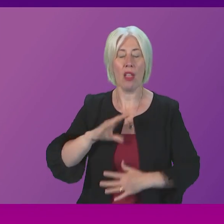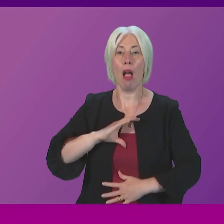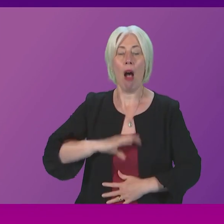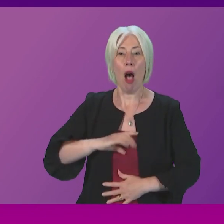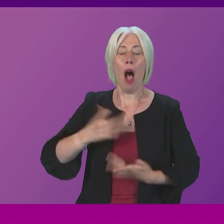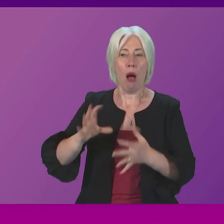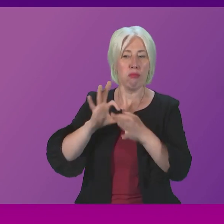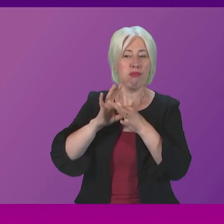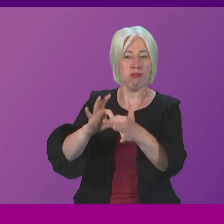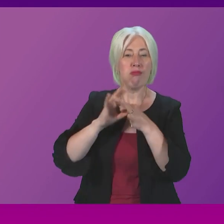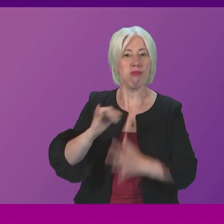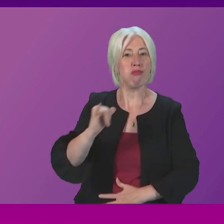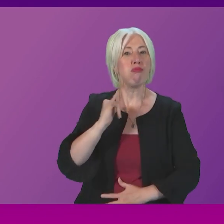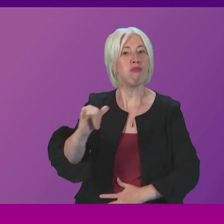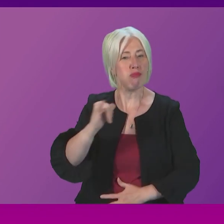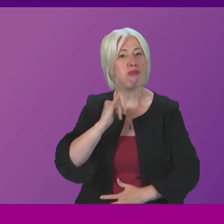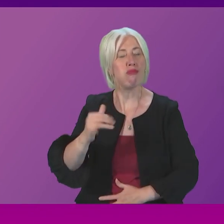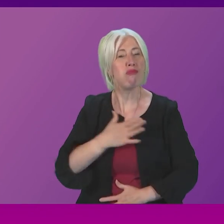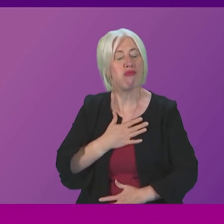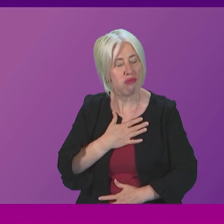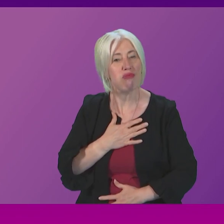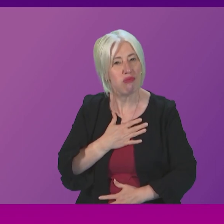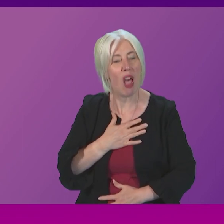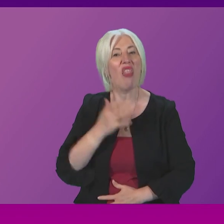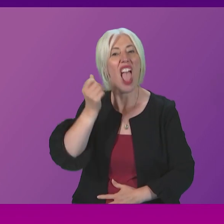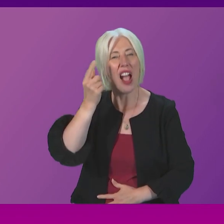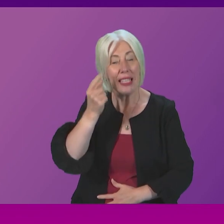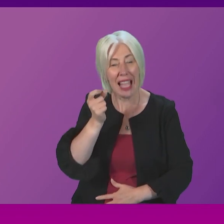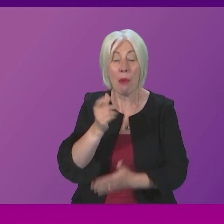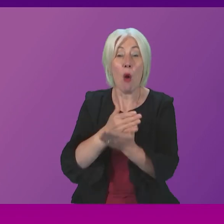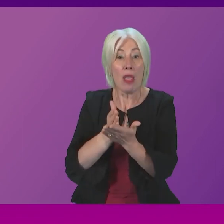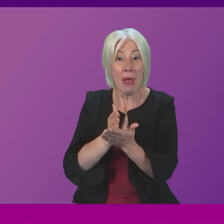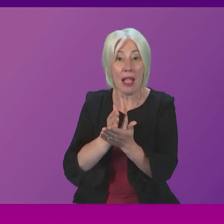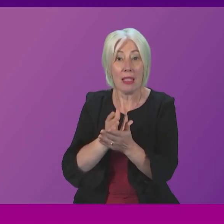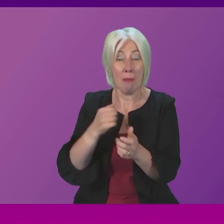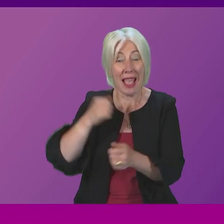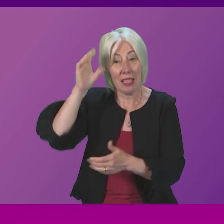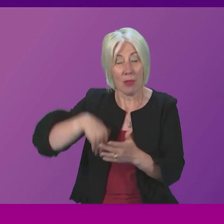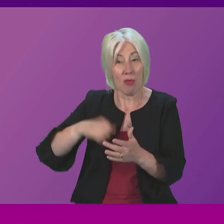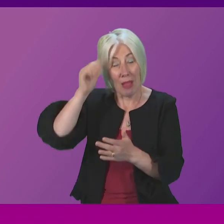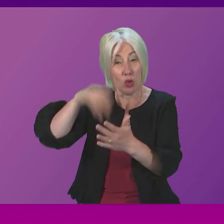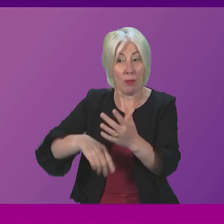somebody there that understands partially the shoes that you walk in on a daily basis.